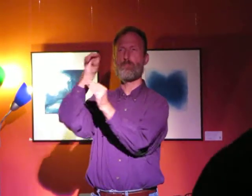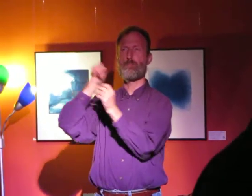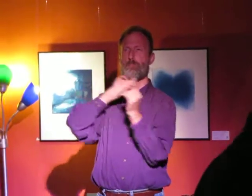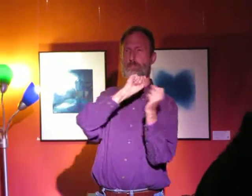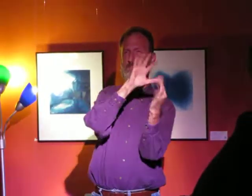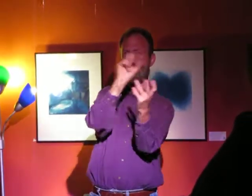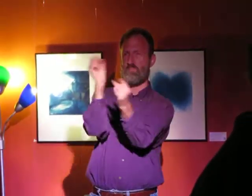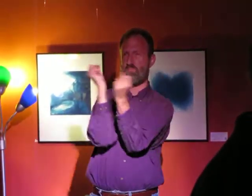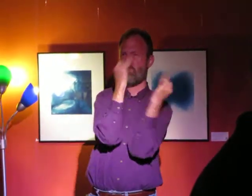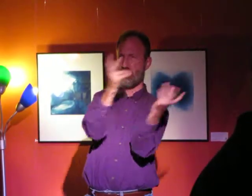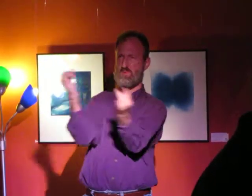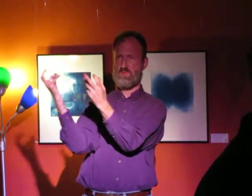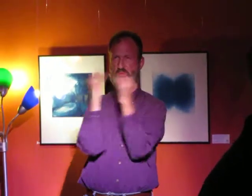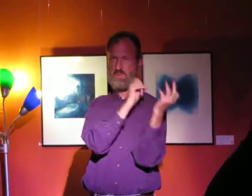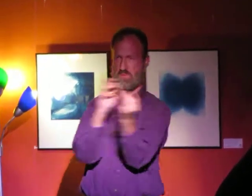the crowd with his friends.